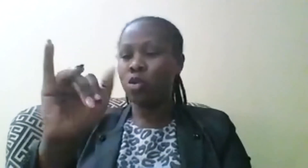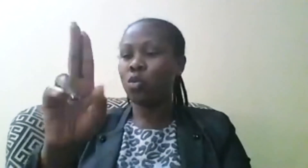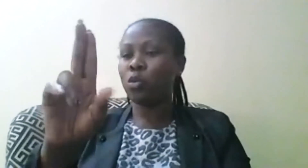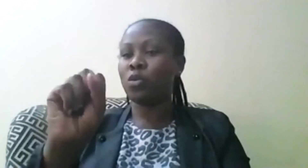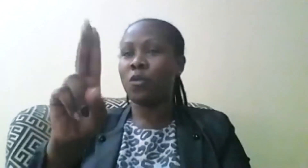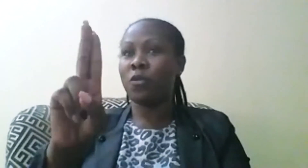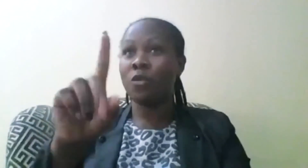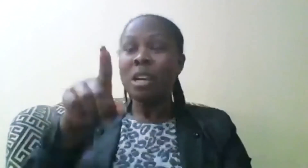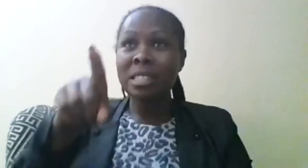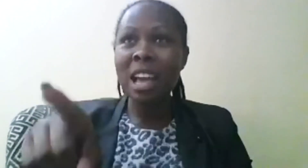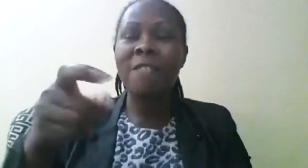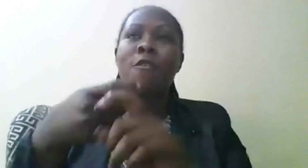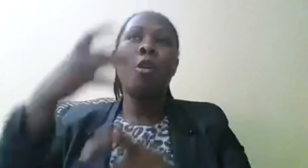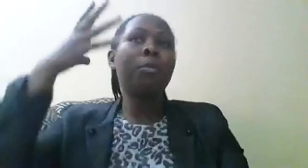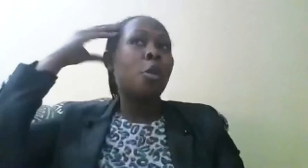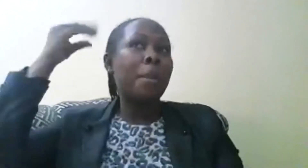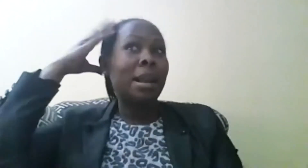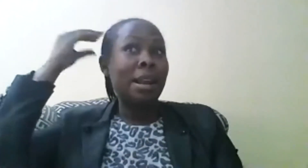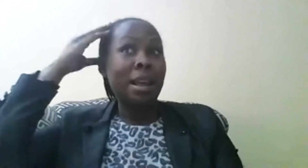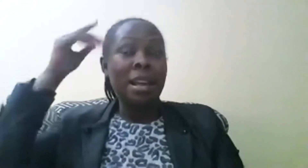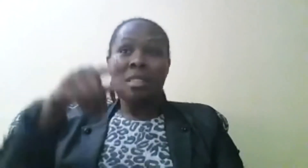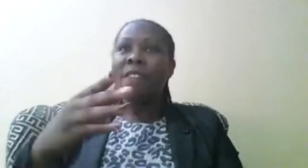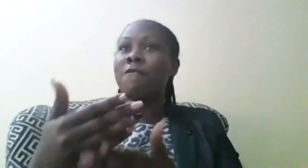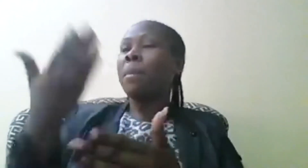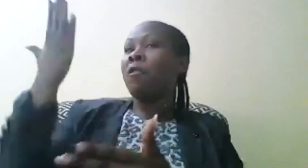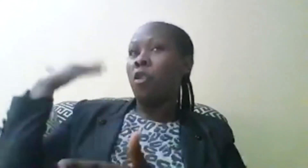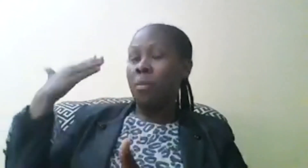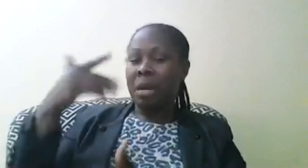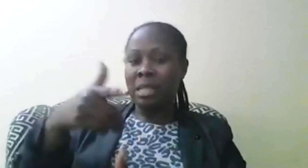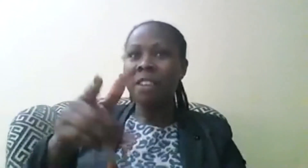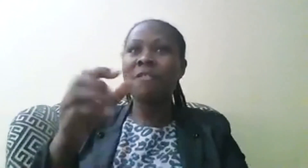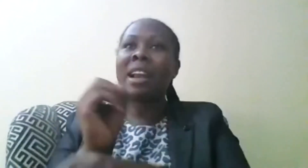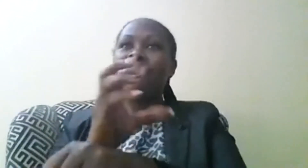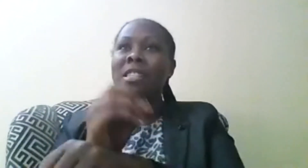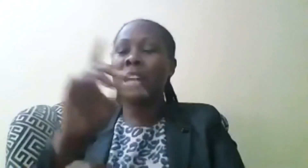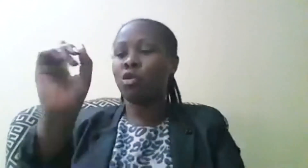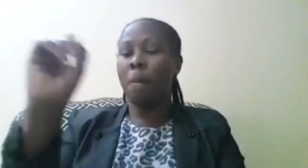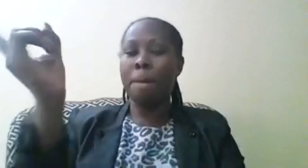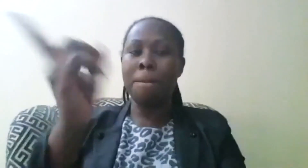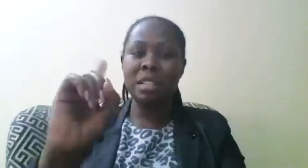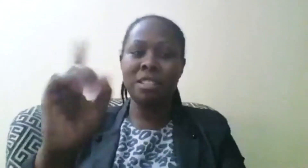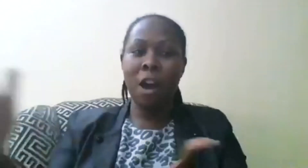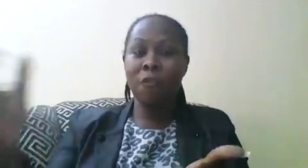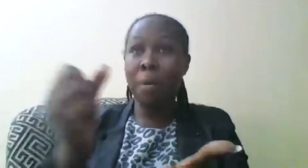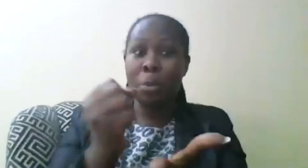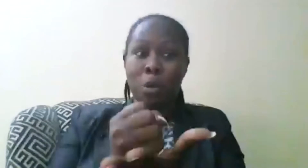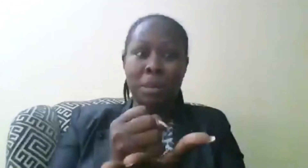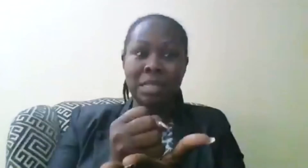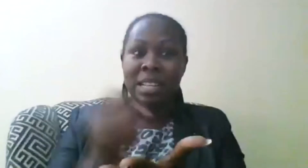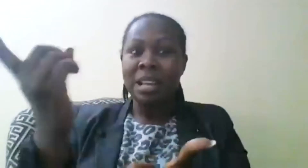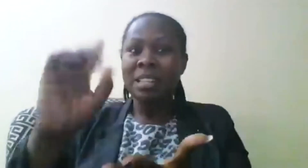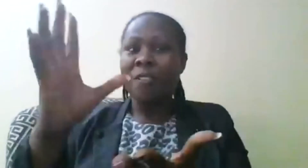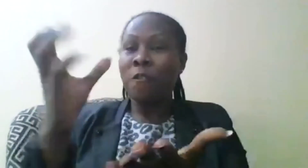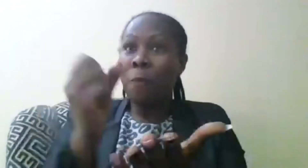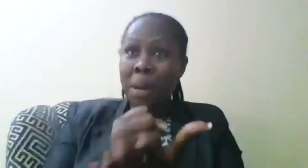Our next panel, our other panelist is Saad Yusuf from Somali. He's the advisor for